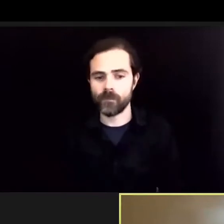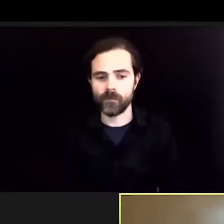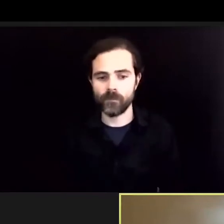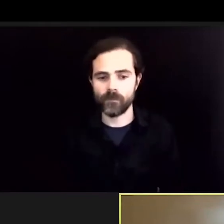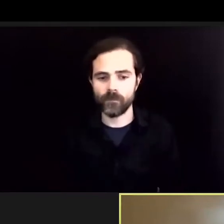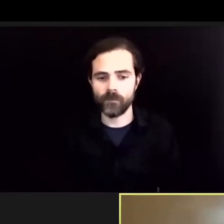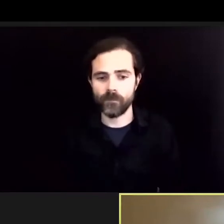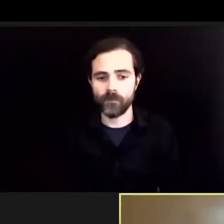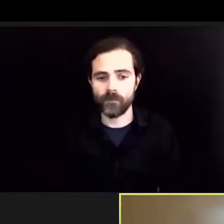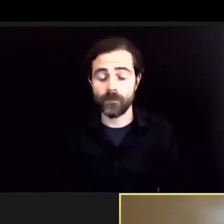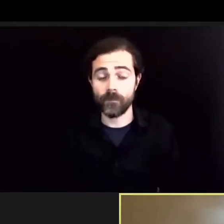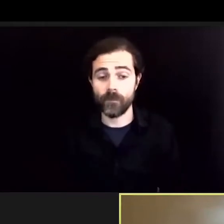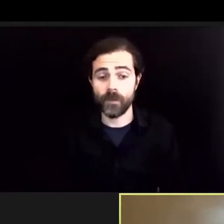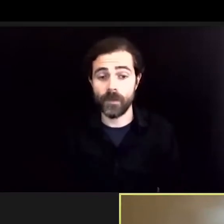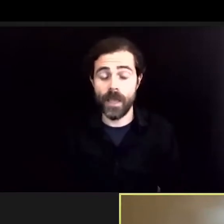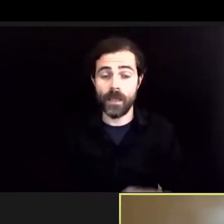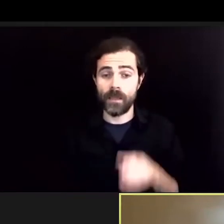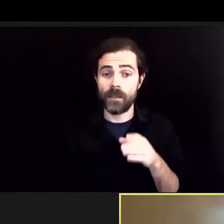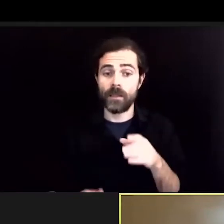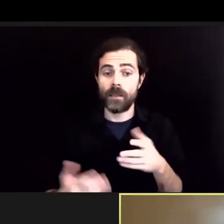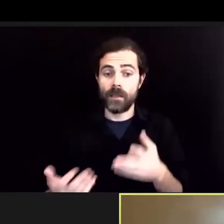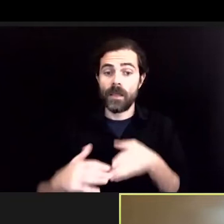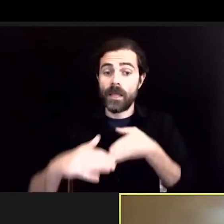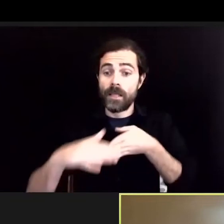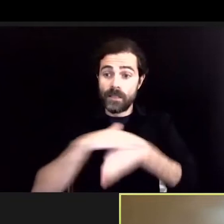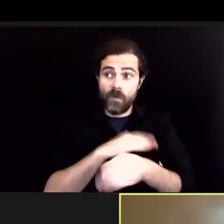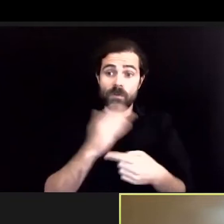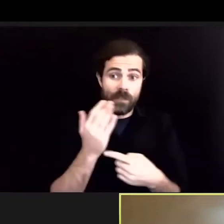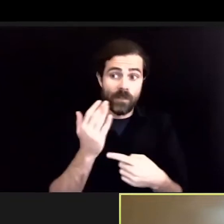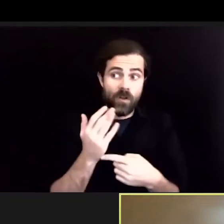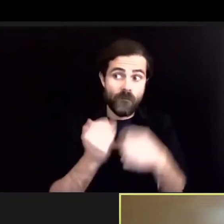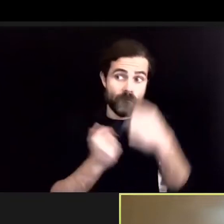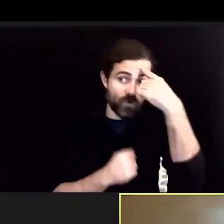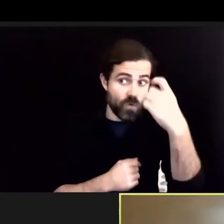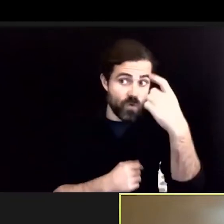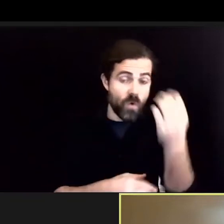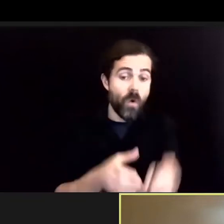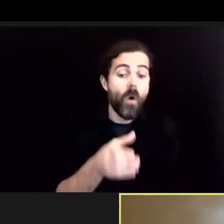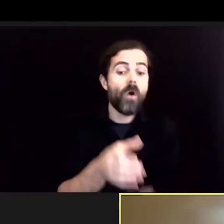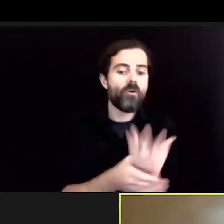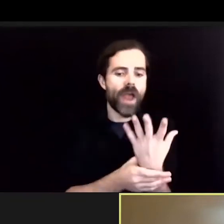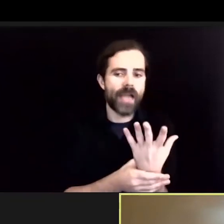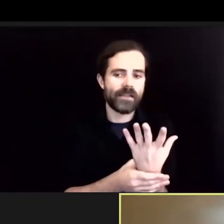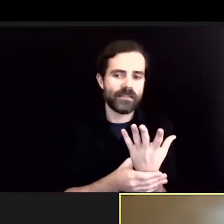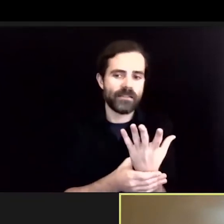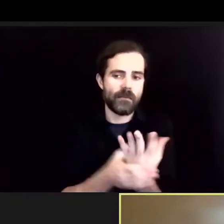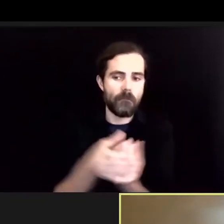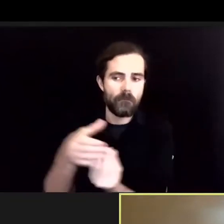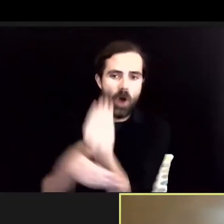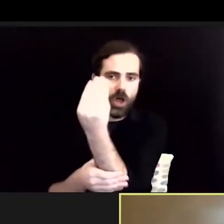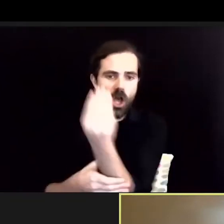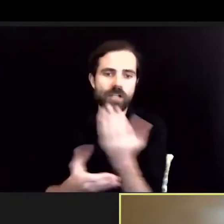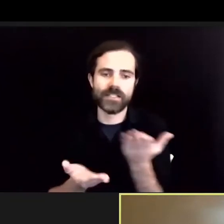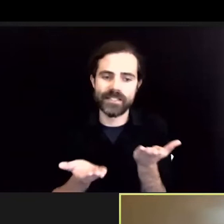technology to create their products and services. And that's why for us it was